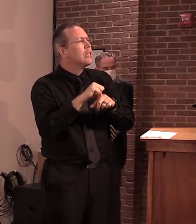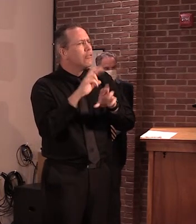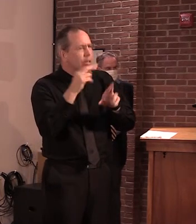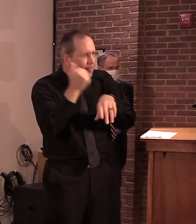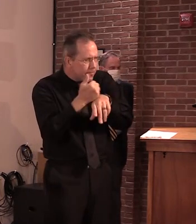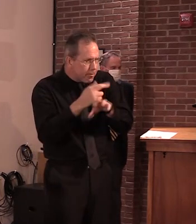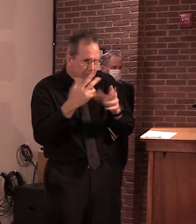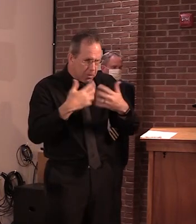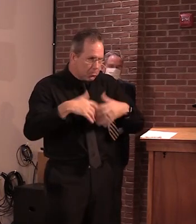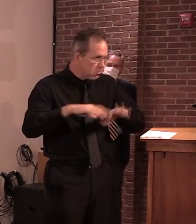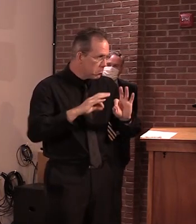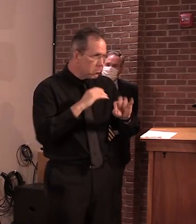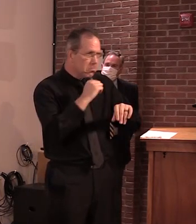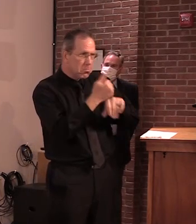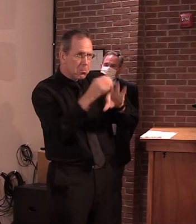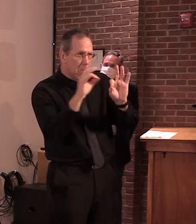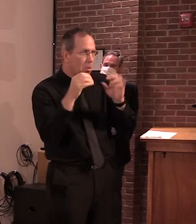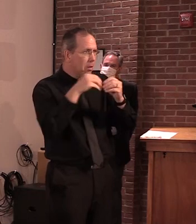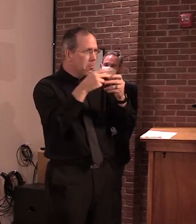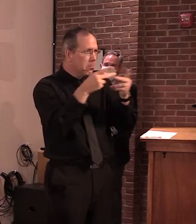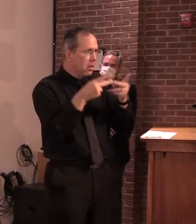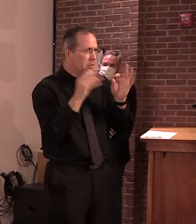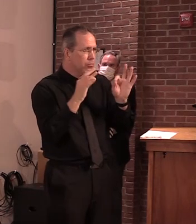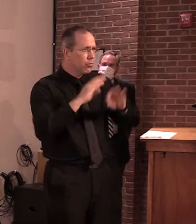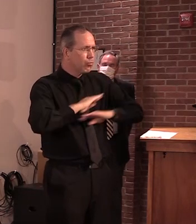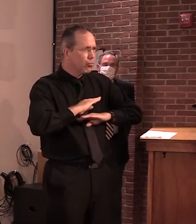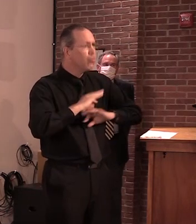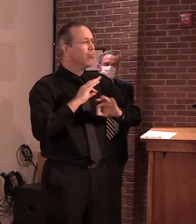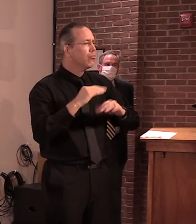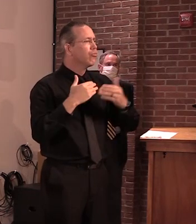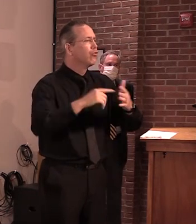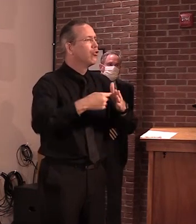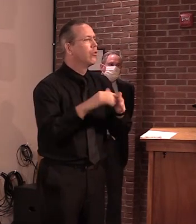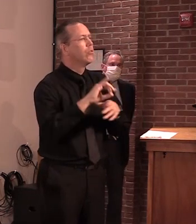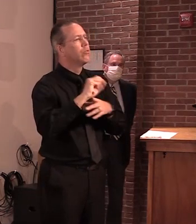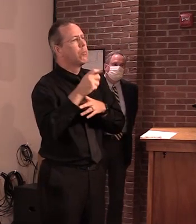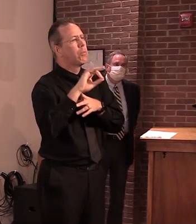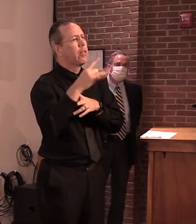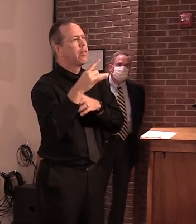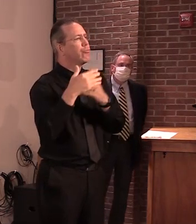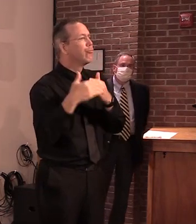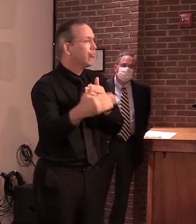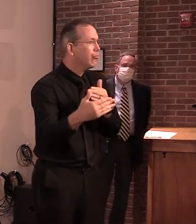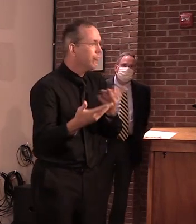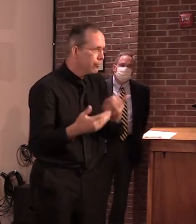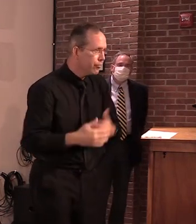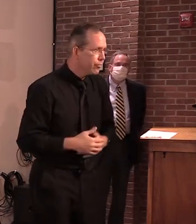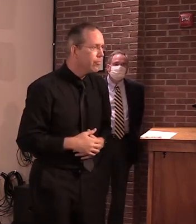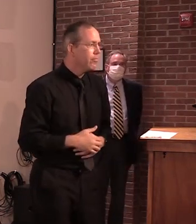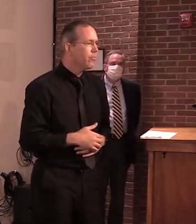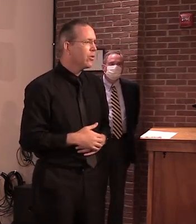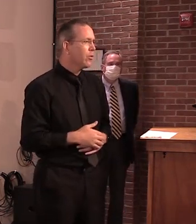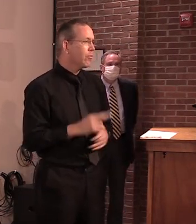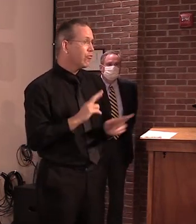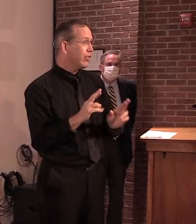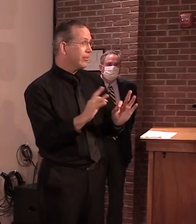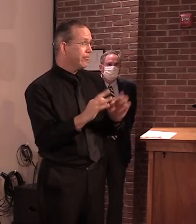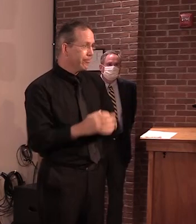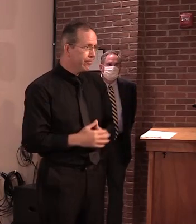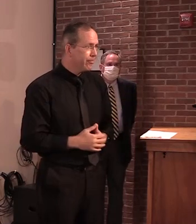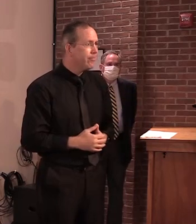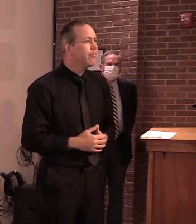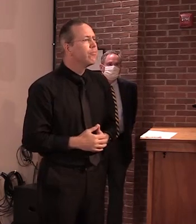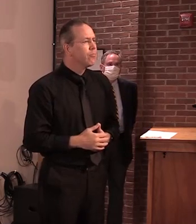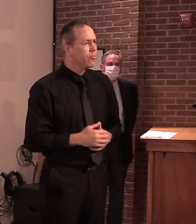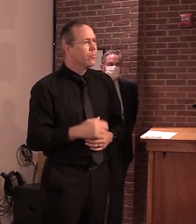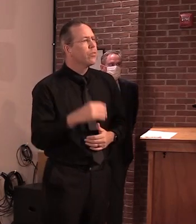come back into, for many, in-person instruction, that they'll be ready, and as well as for the hybrid and remote learning, so